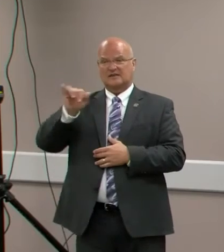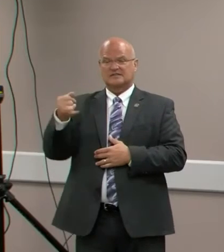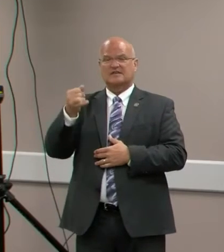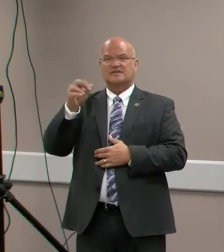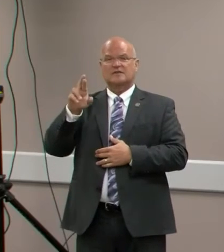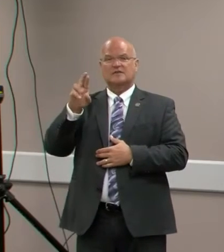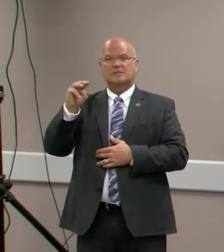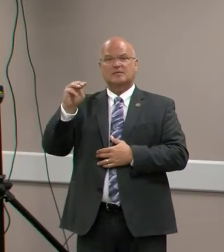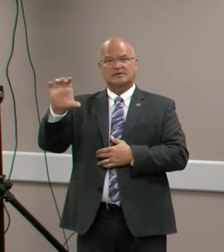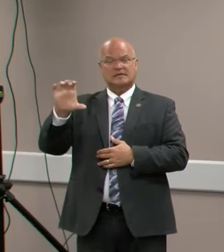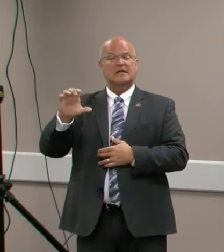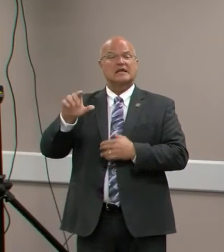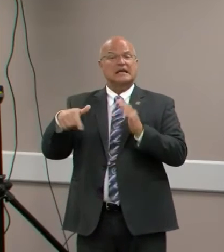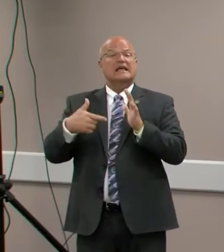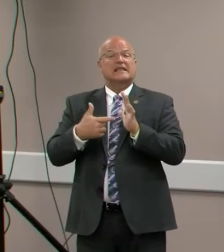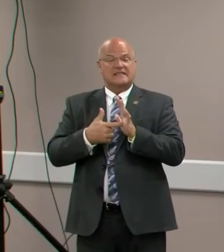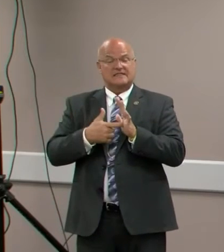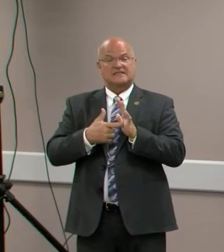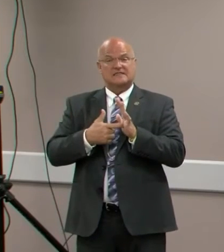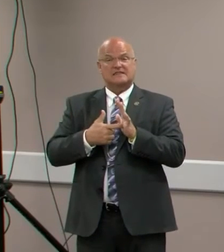Regional Hospital. This